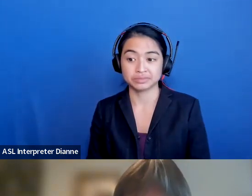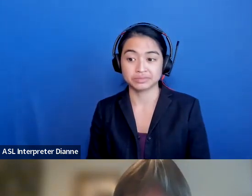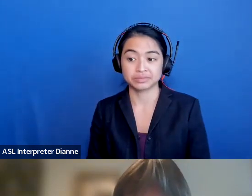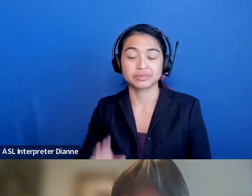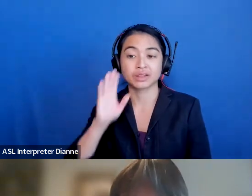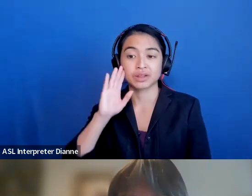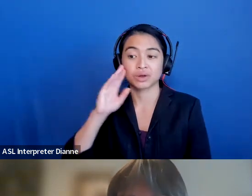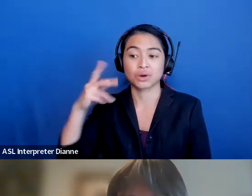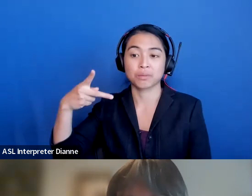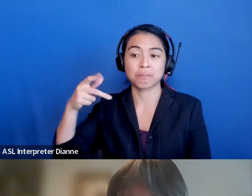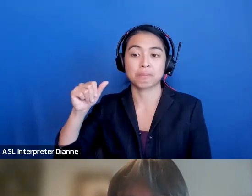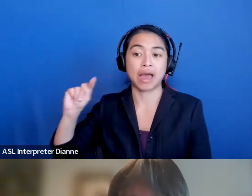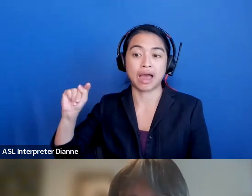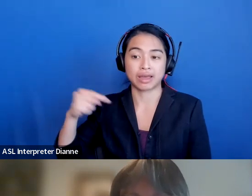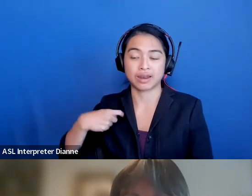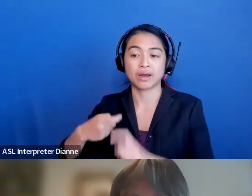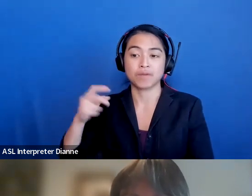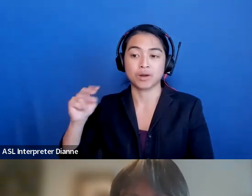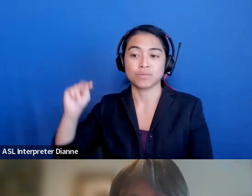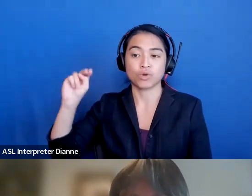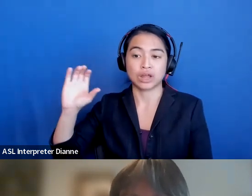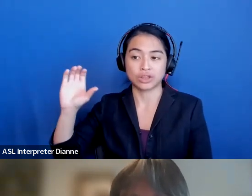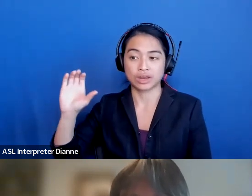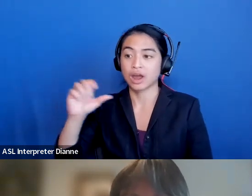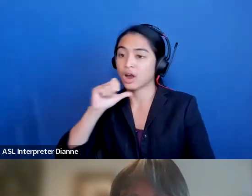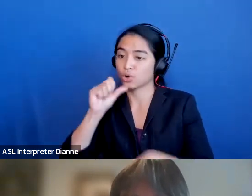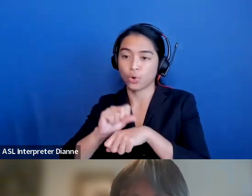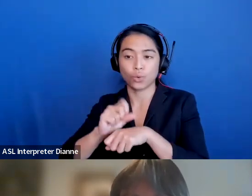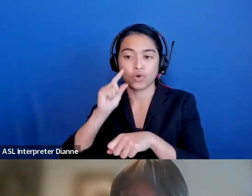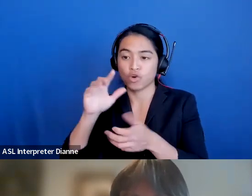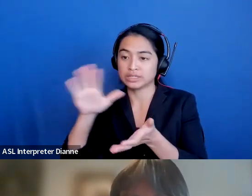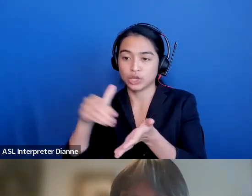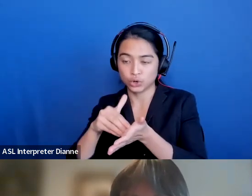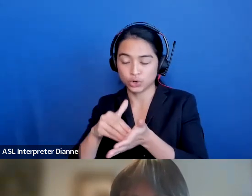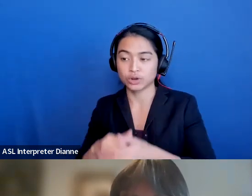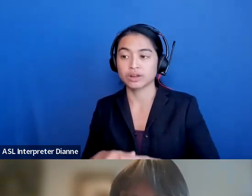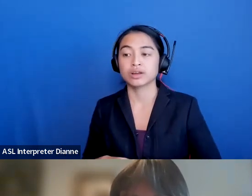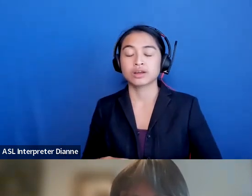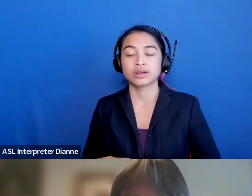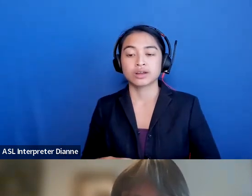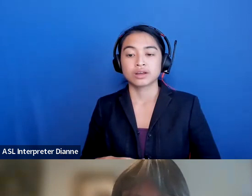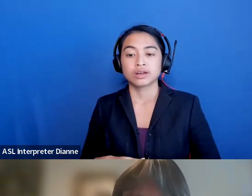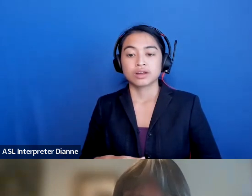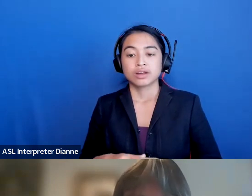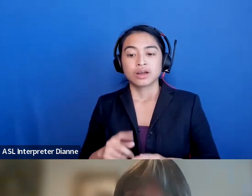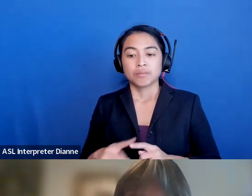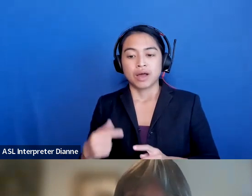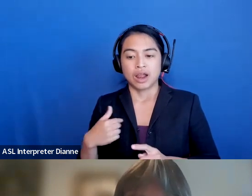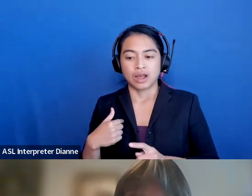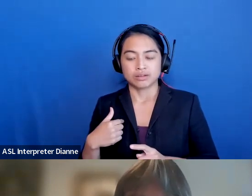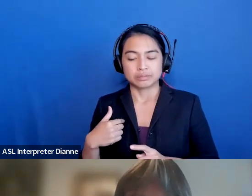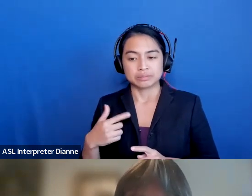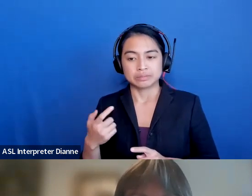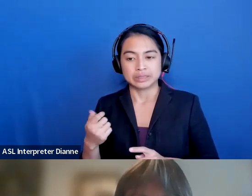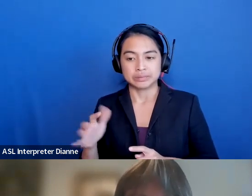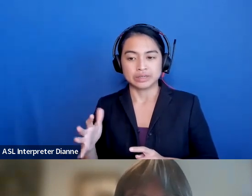This is Pat, and I'm from North Carolina, and I do not work for a center. But I'm just a little,